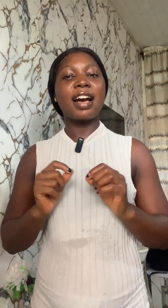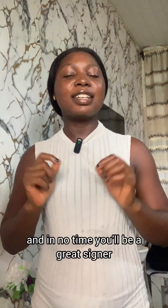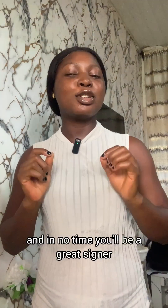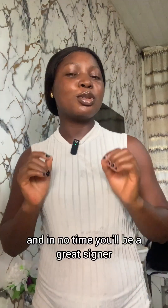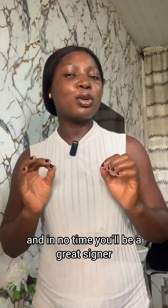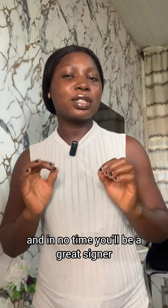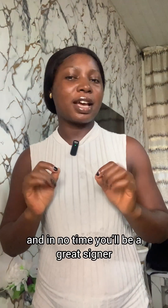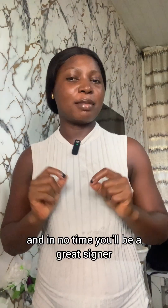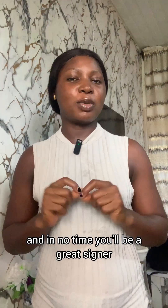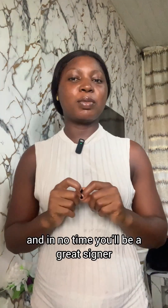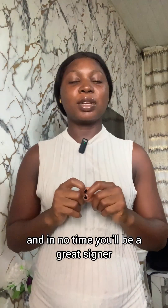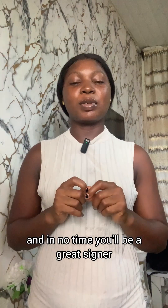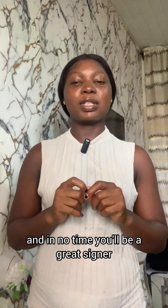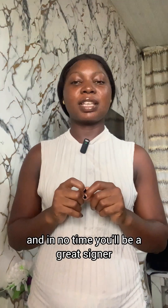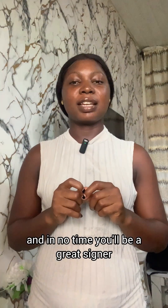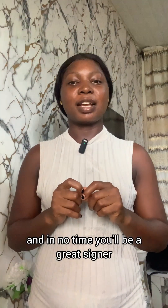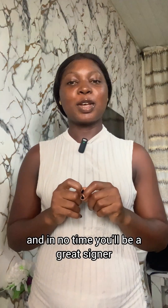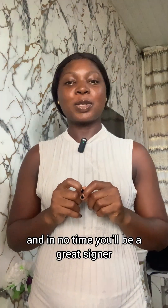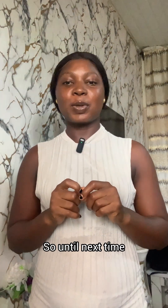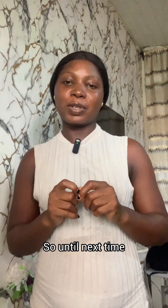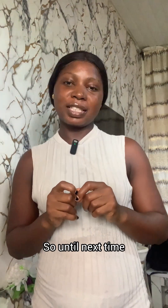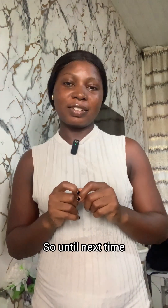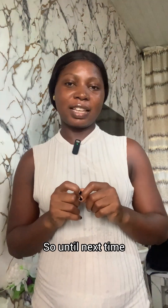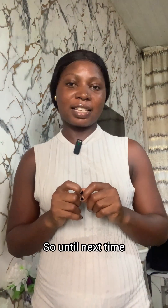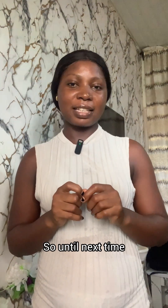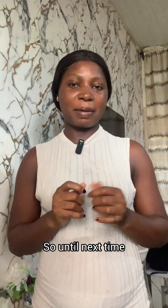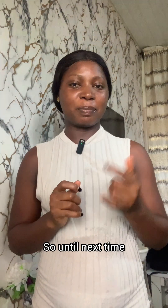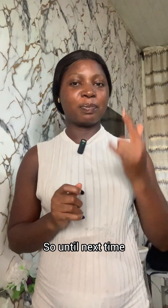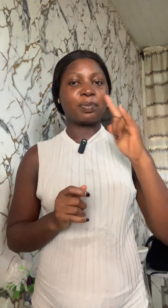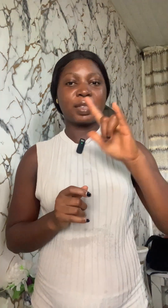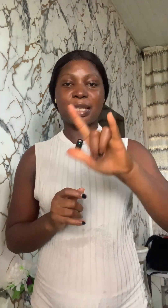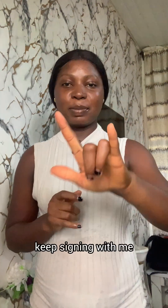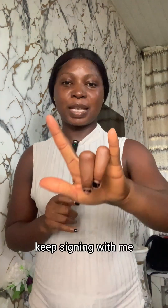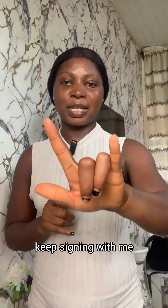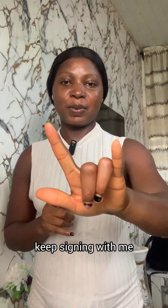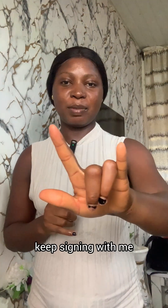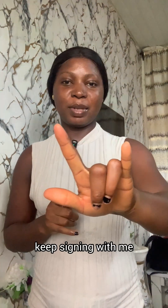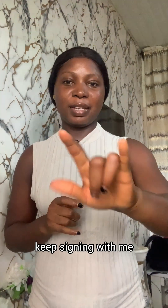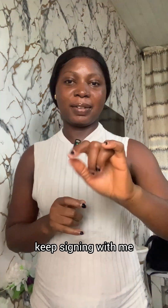and in no time you'll be a great signer. So until next time, keep signing with me.